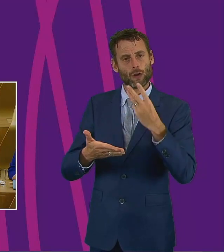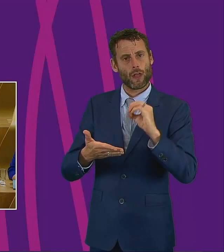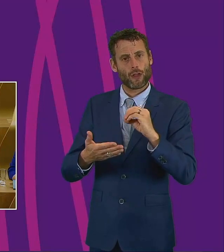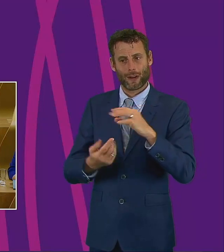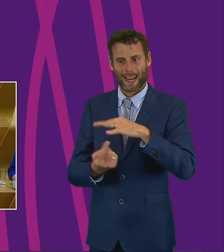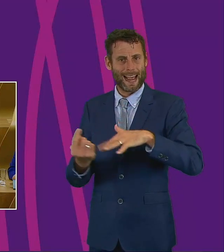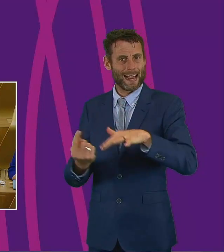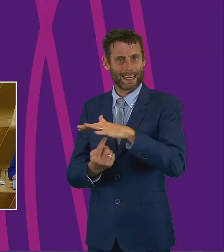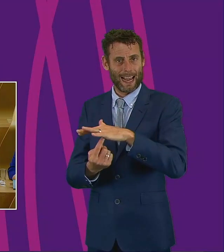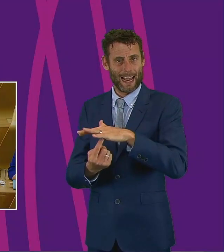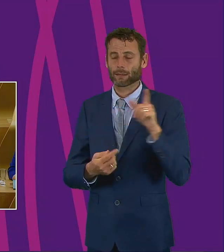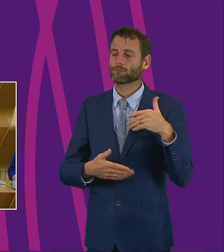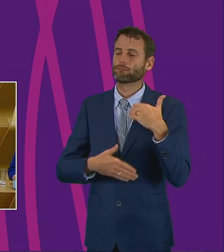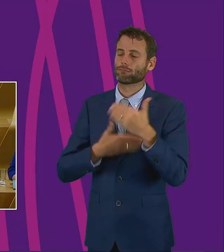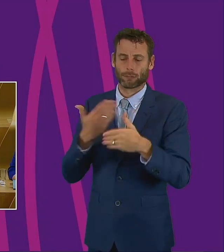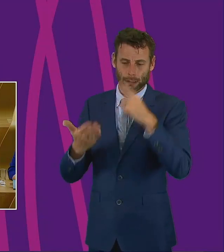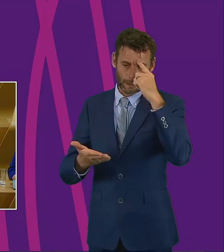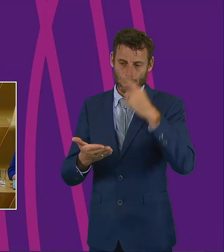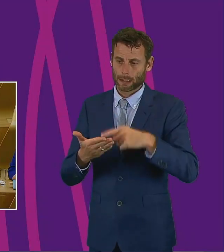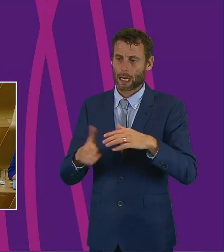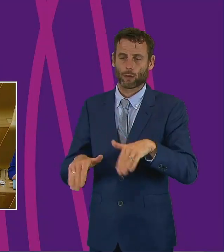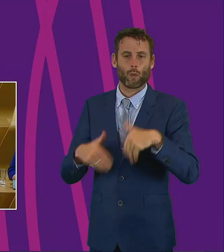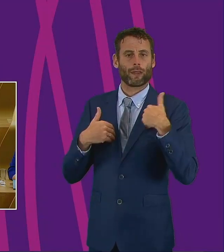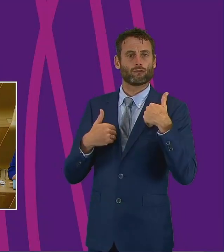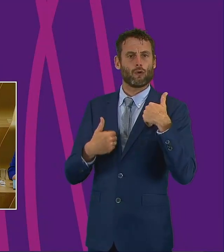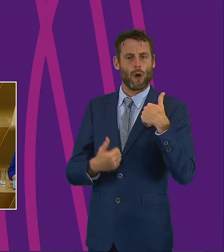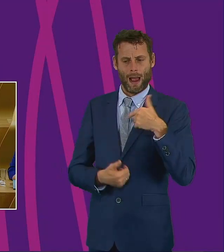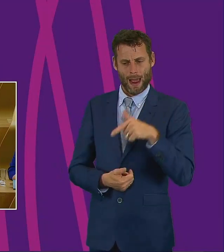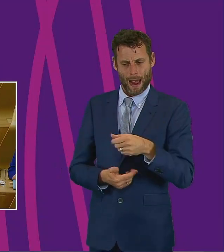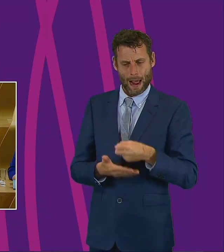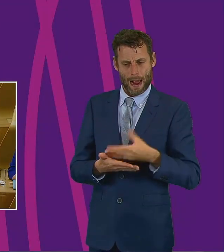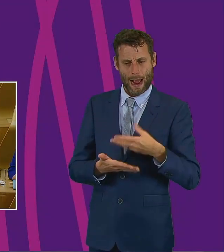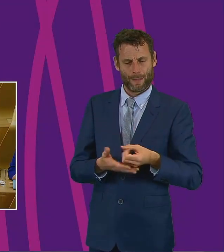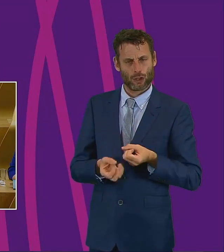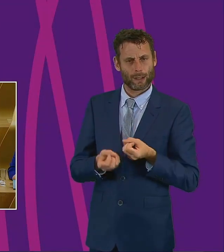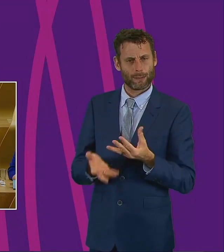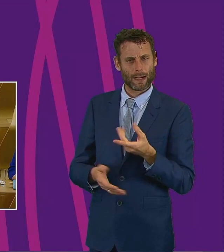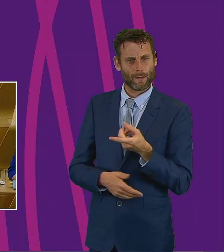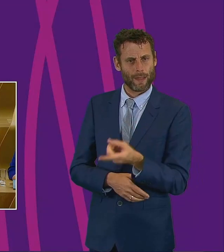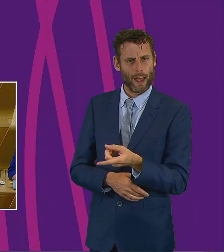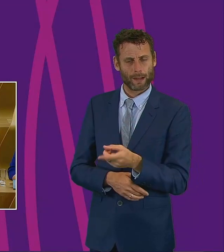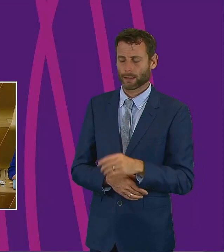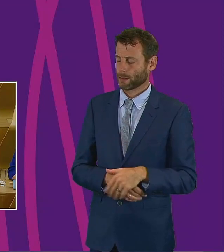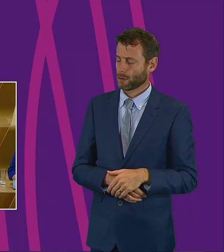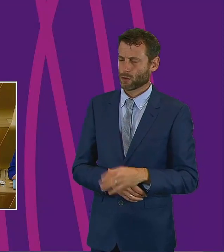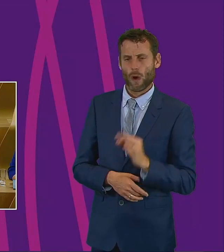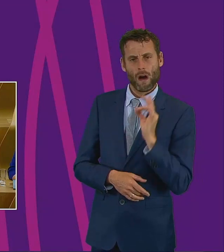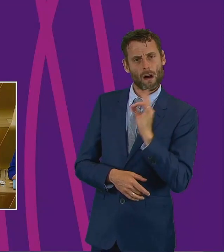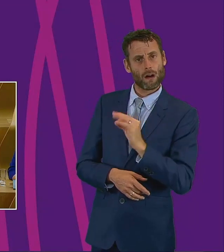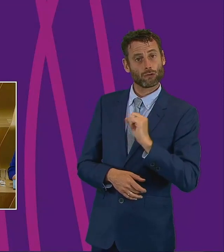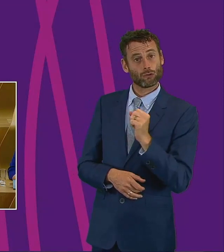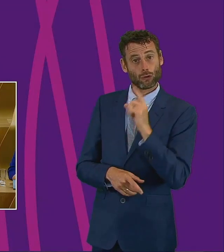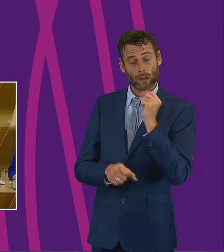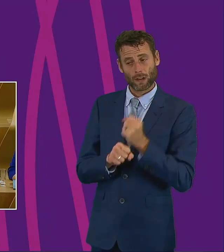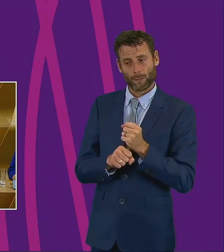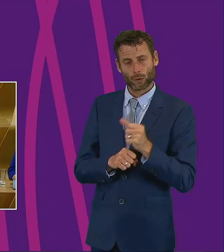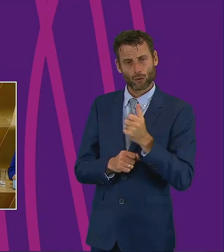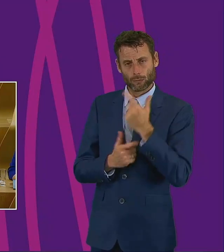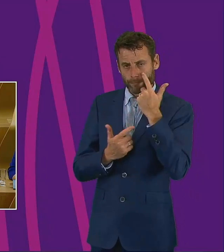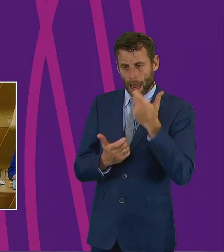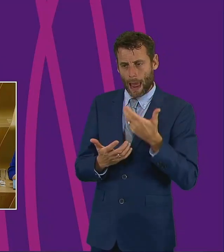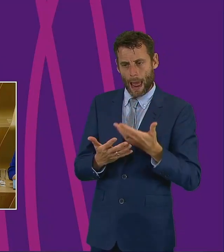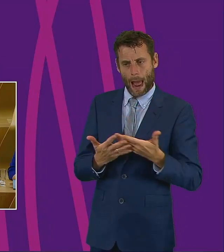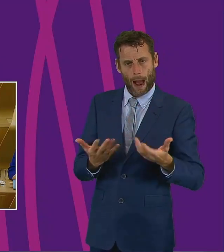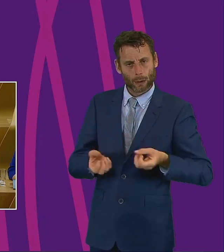decision to pull out of that case, and whether that decision ushers in a new era of prudence by the Scottish Government regarding spending of